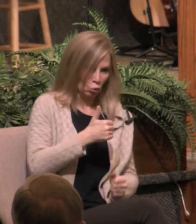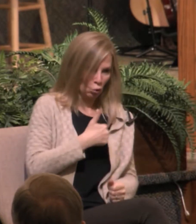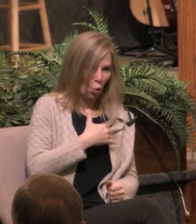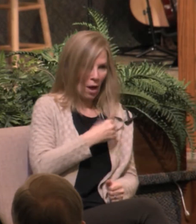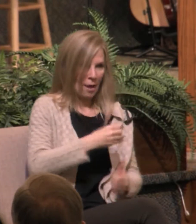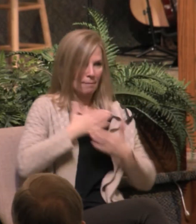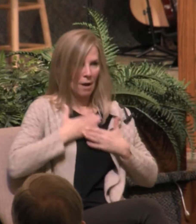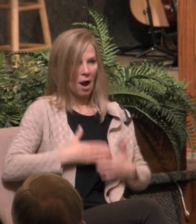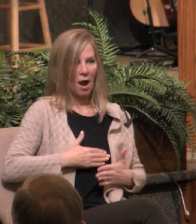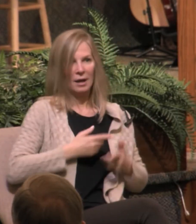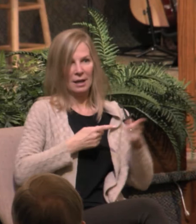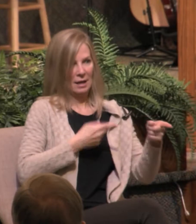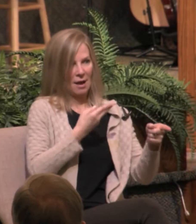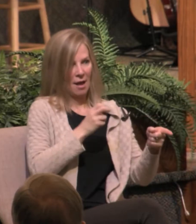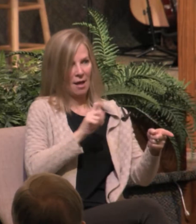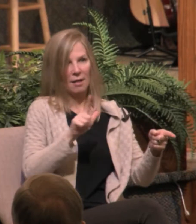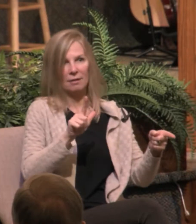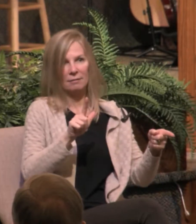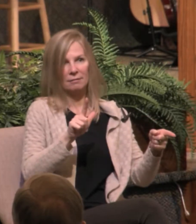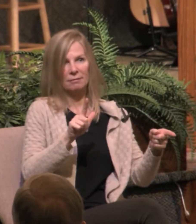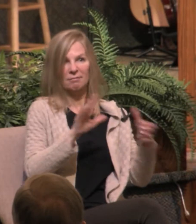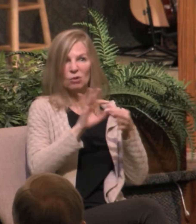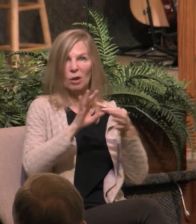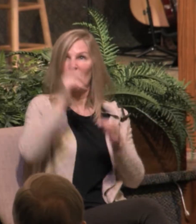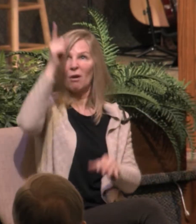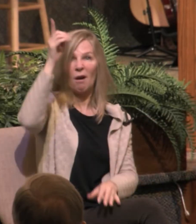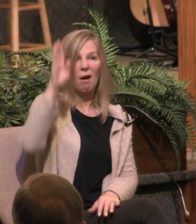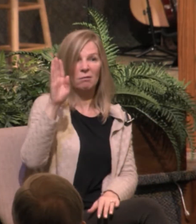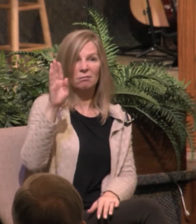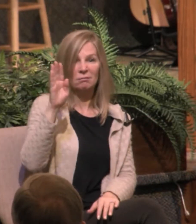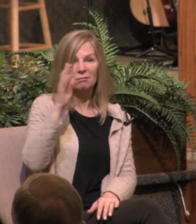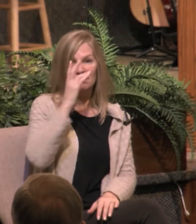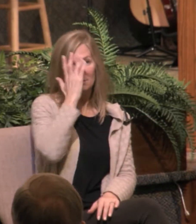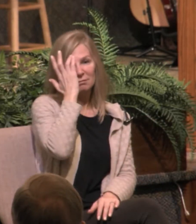not talking about Satan, that's talking about the God of the universe.